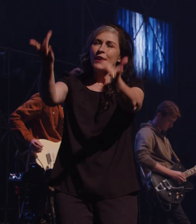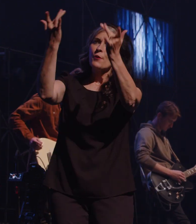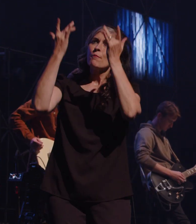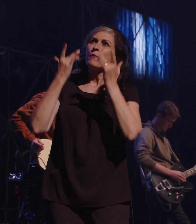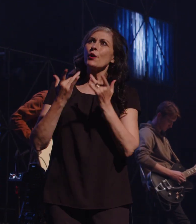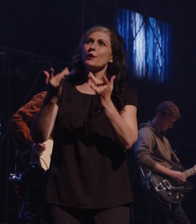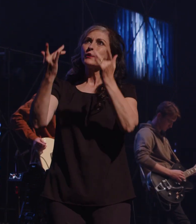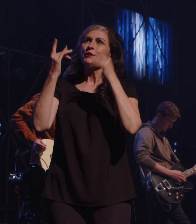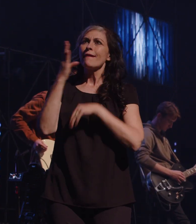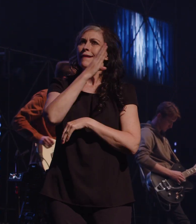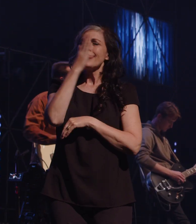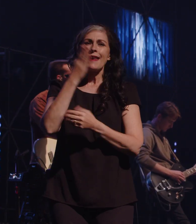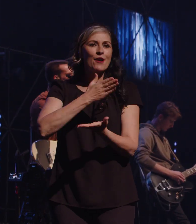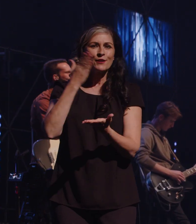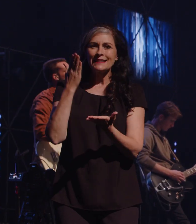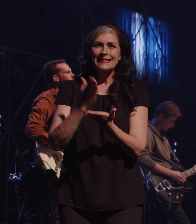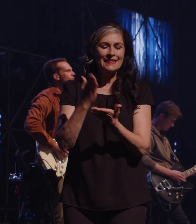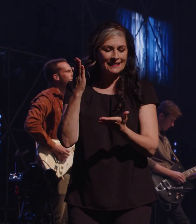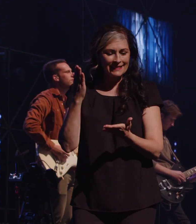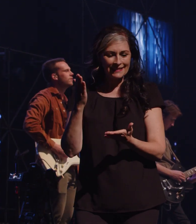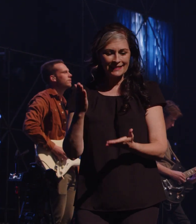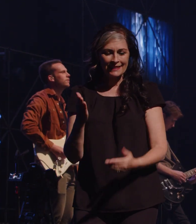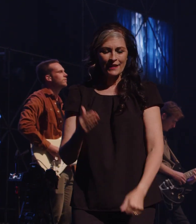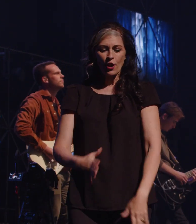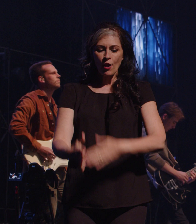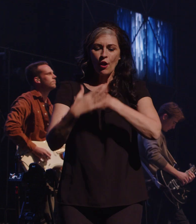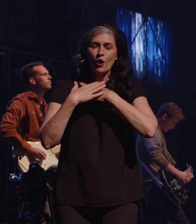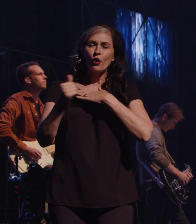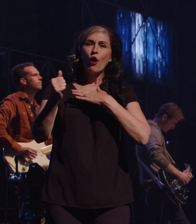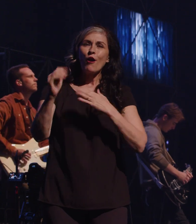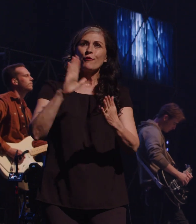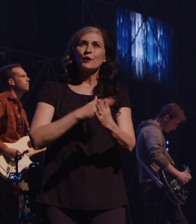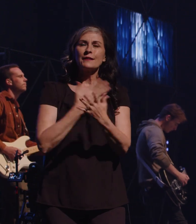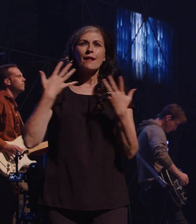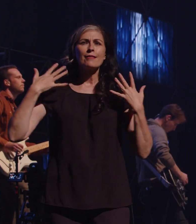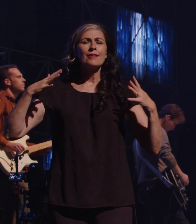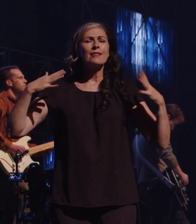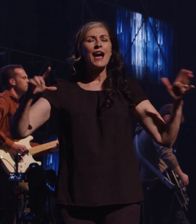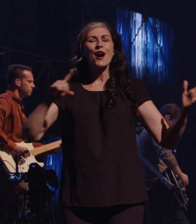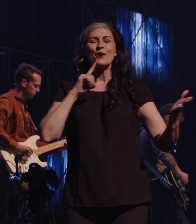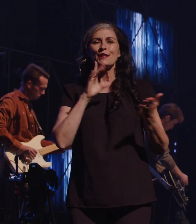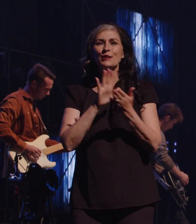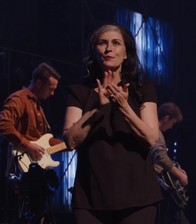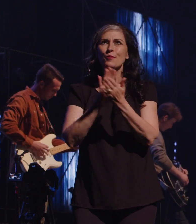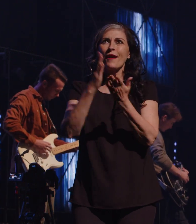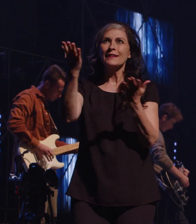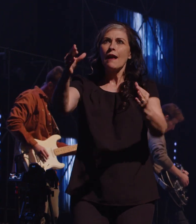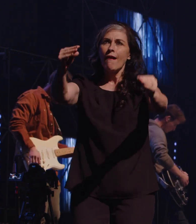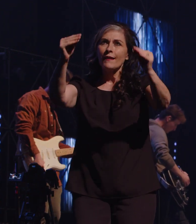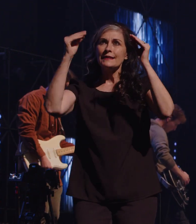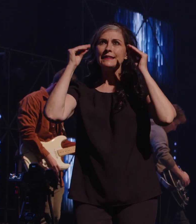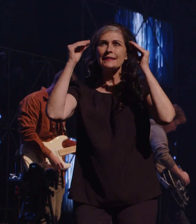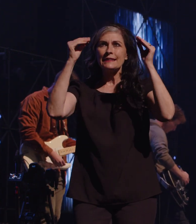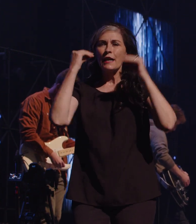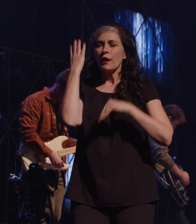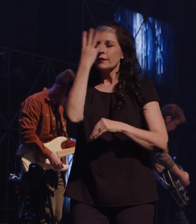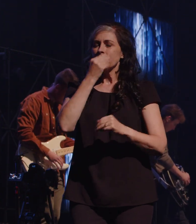mercy never ceasing, all for songs of loudest praise. Teach me.